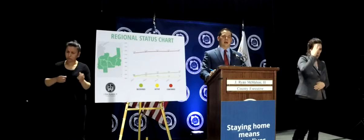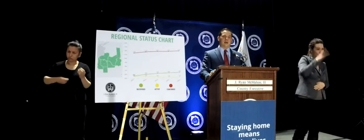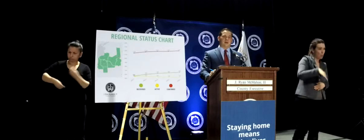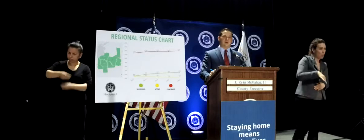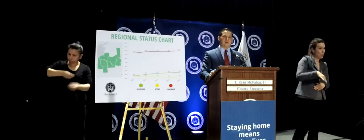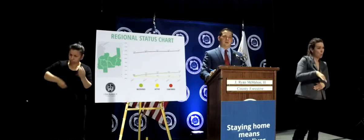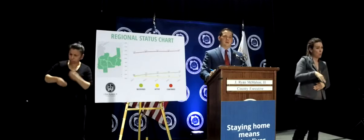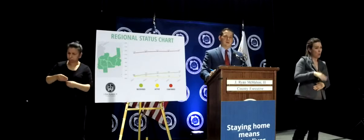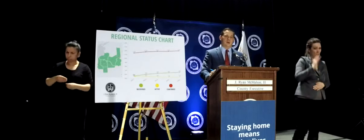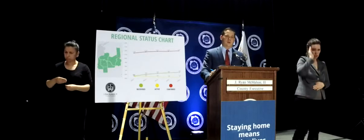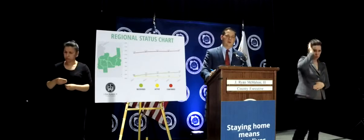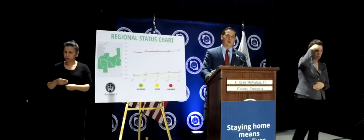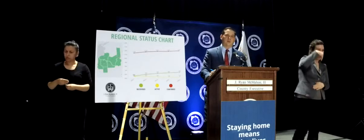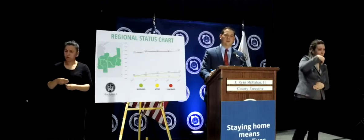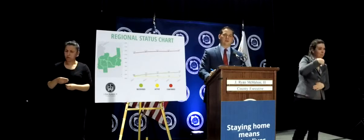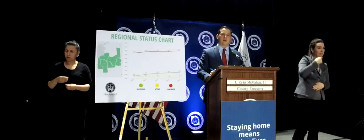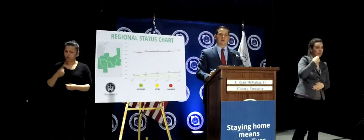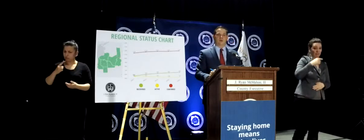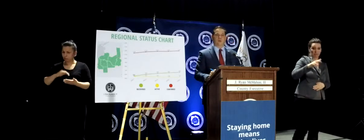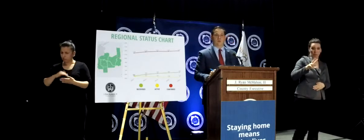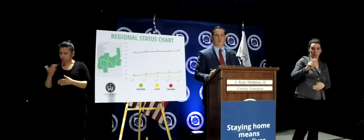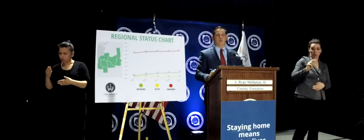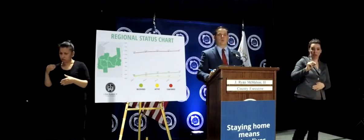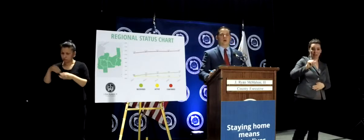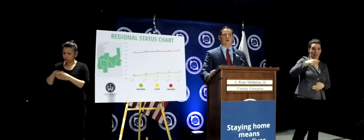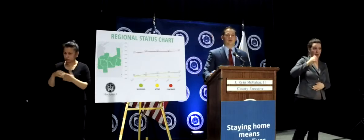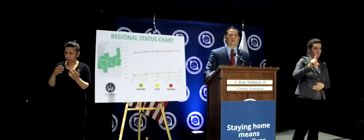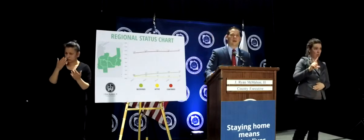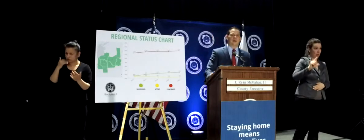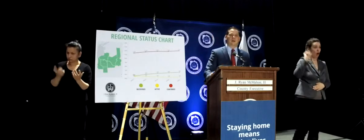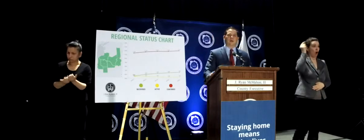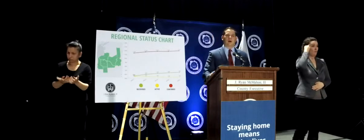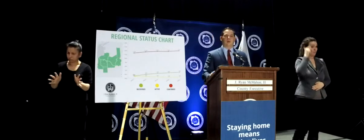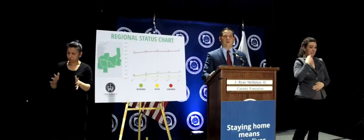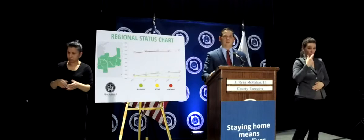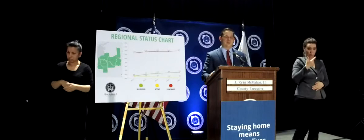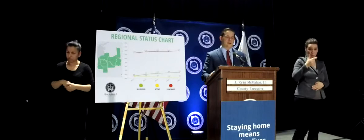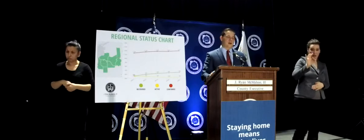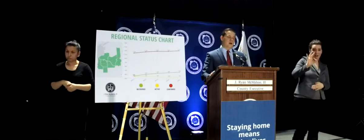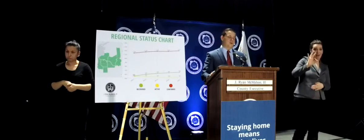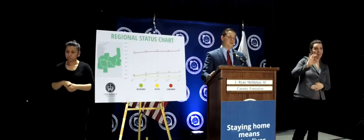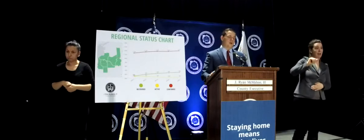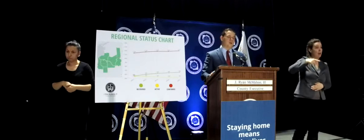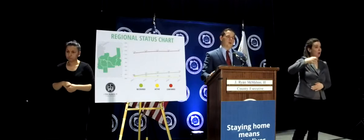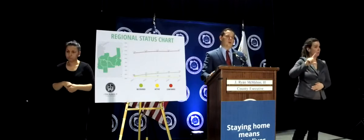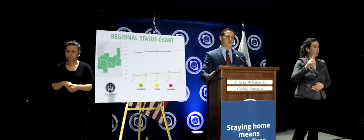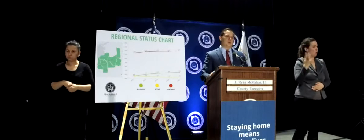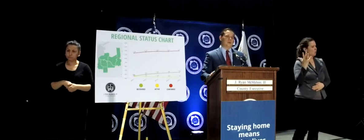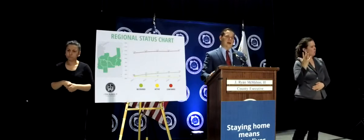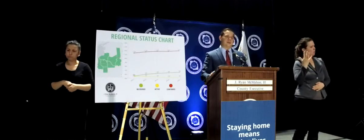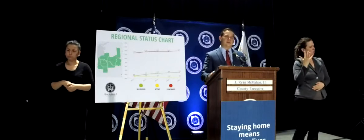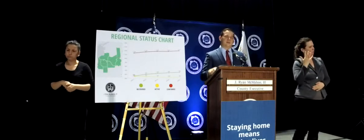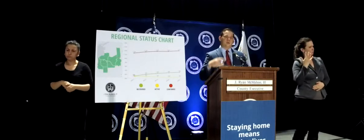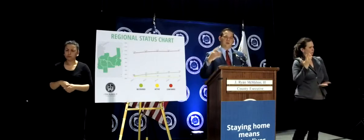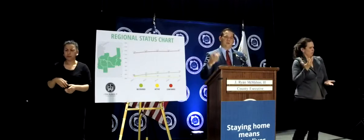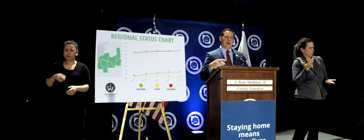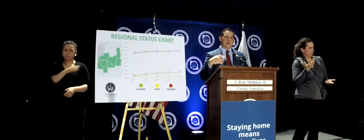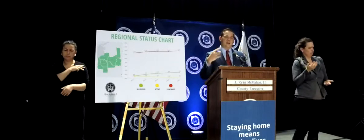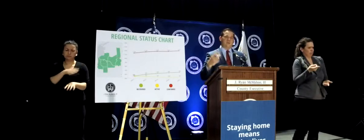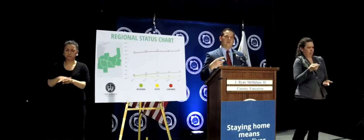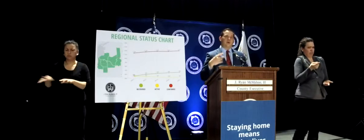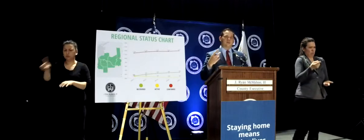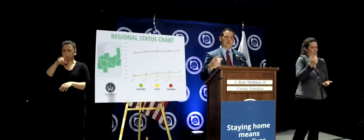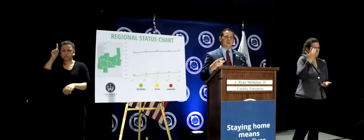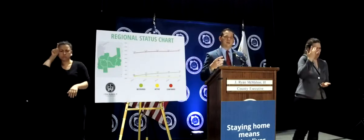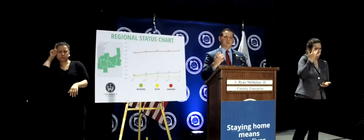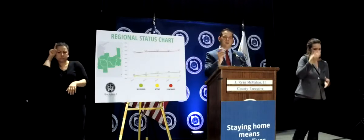some anxiety when the government's telling you what day you can go out, what day you aren't. So we did that to get the community to rally,